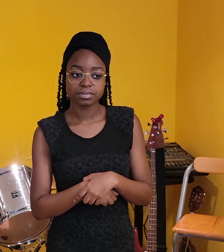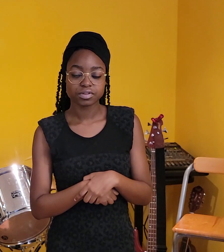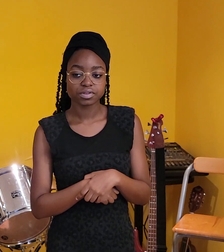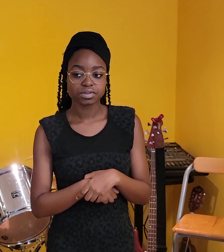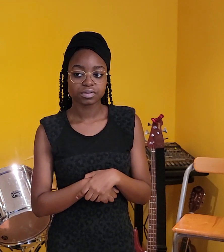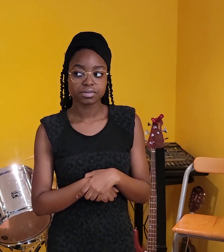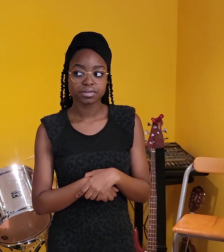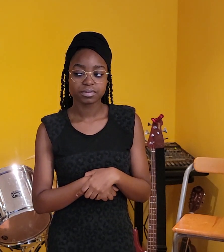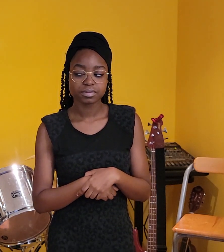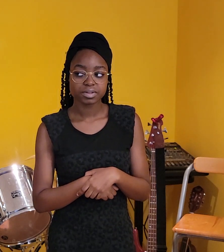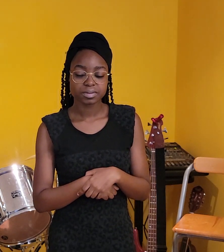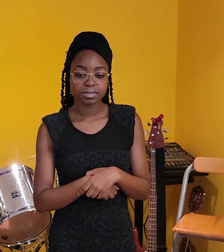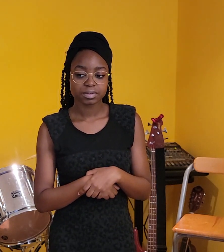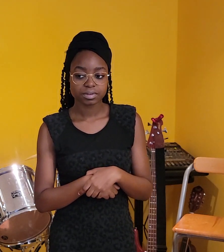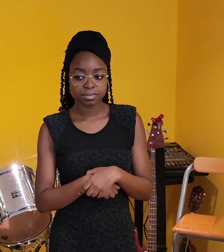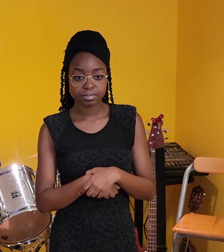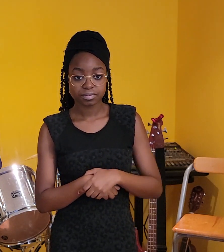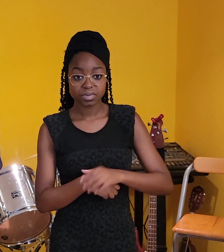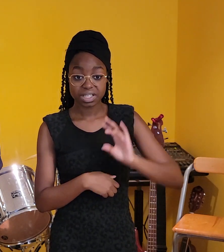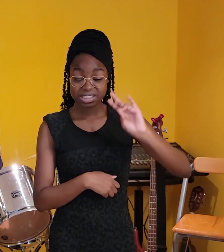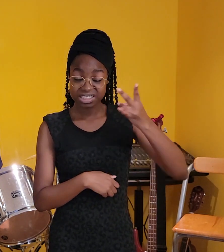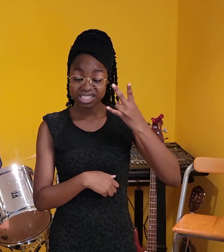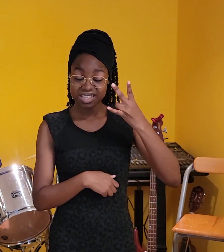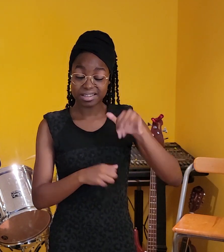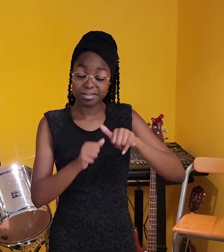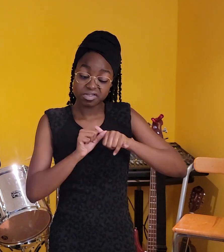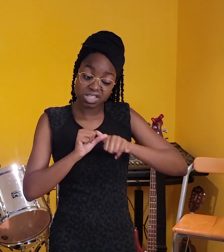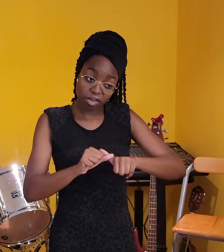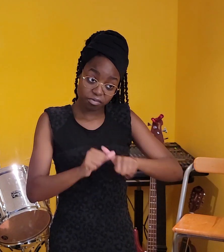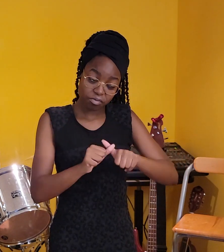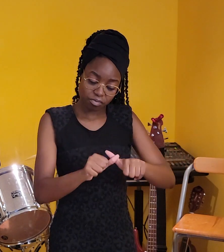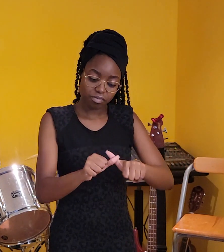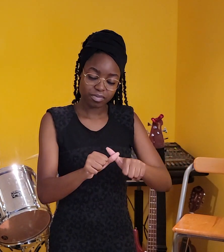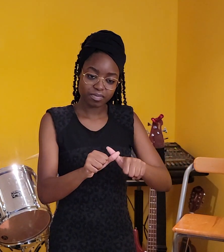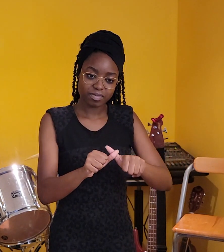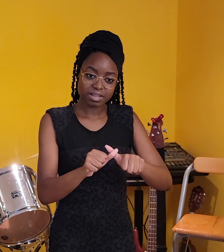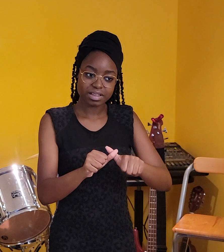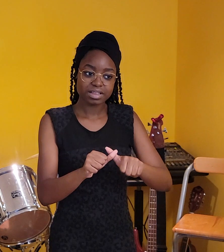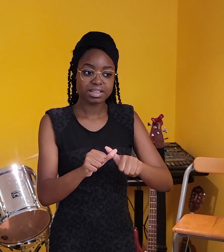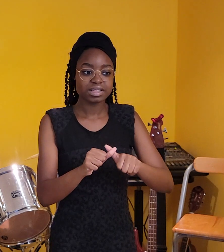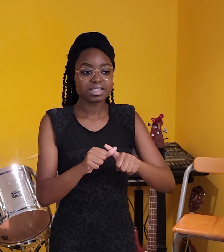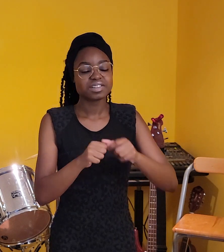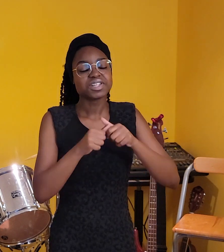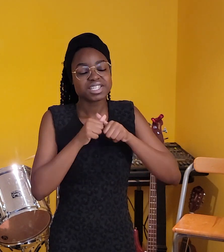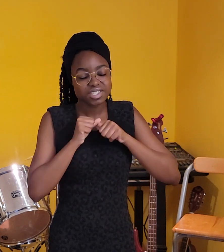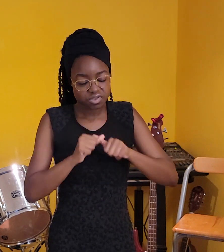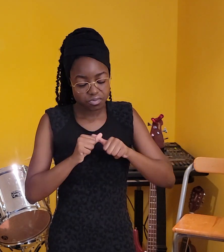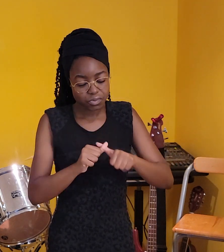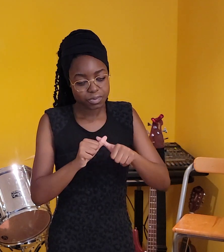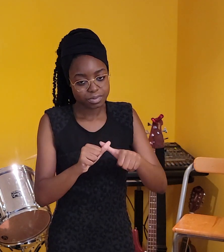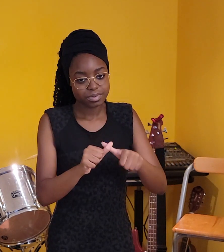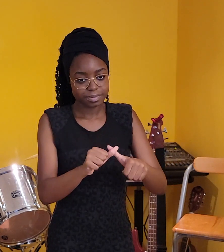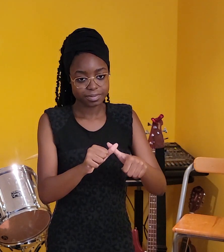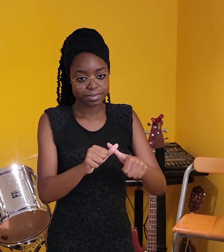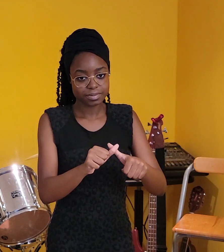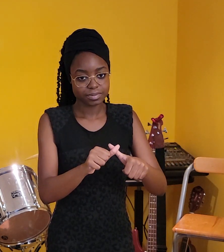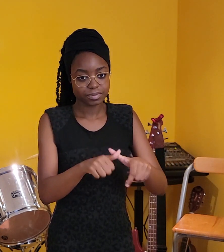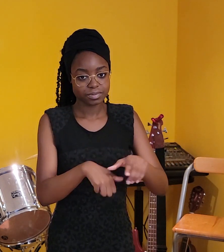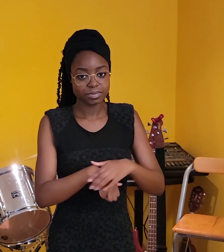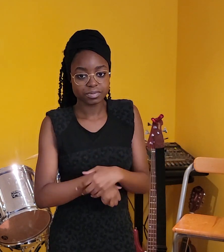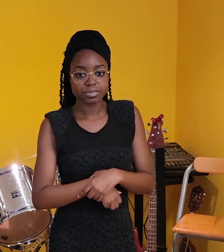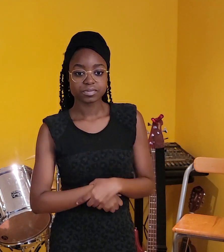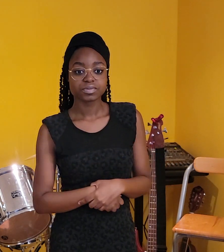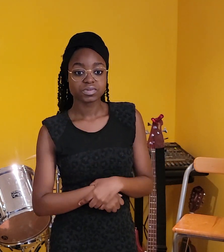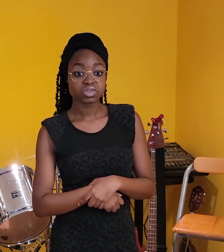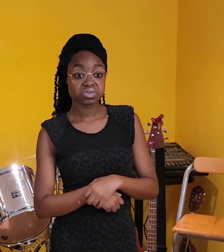community. And then the last one, the 7th one, perseverance or persistence. We started